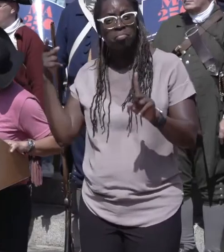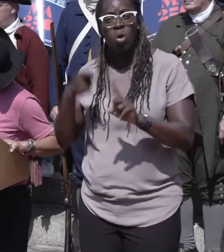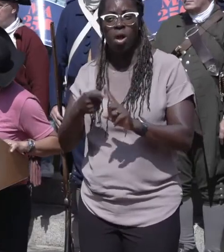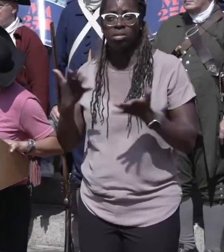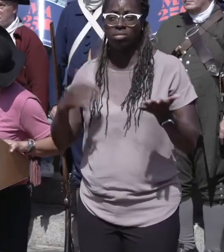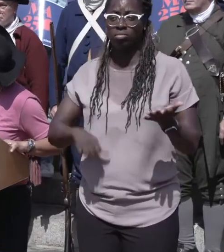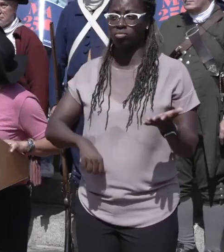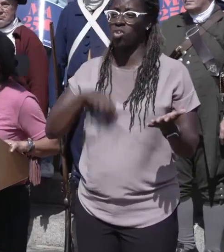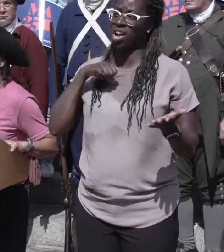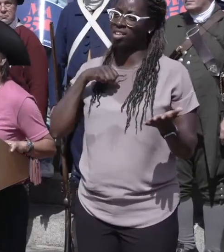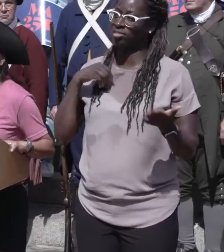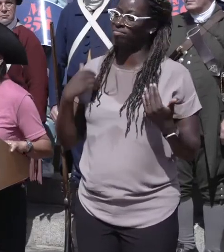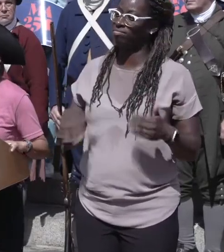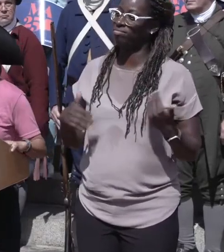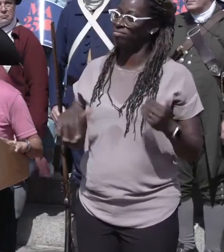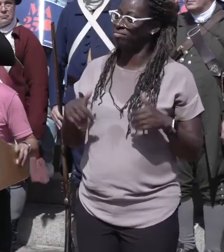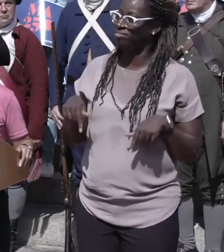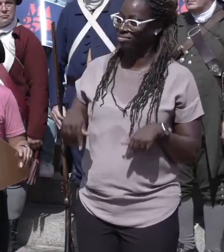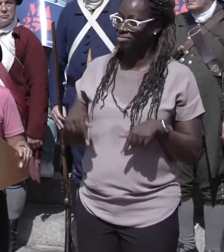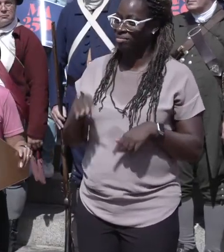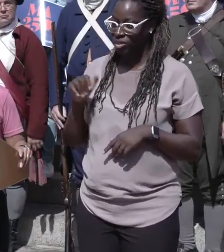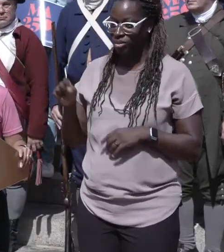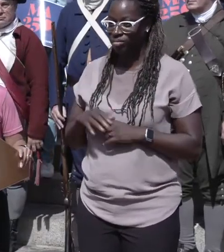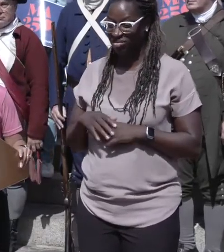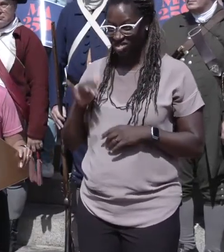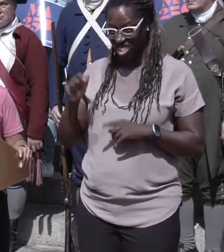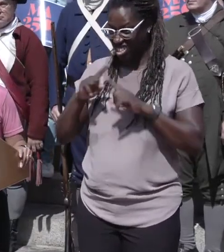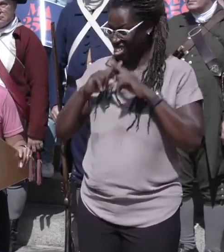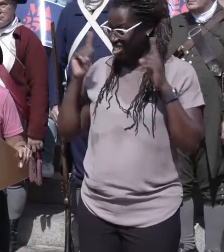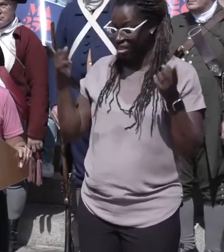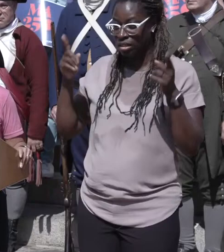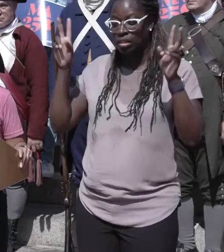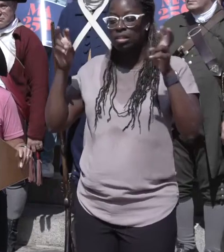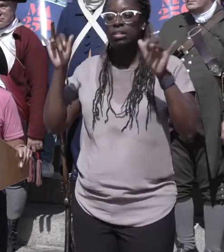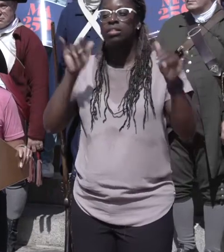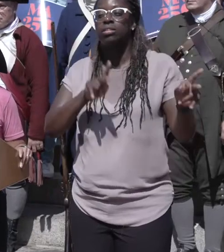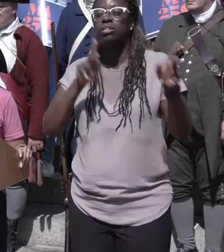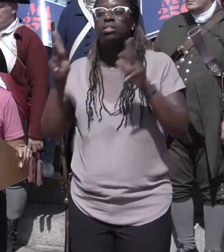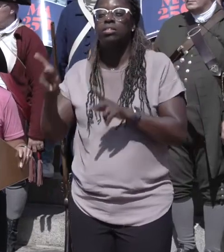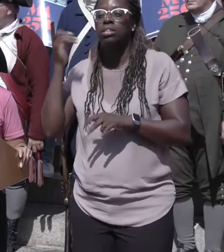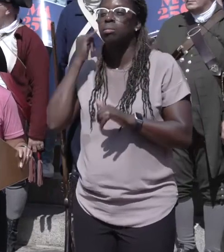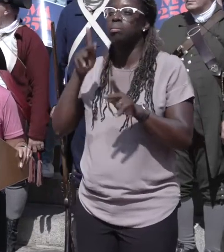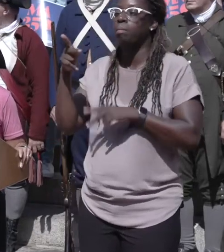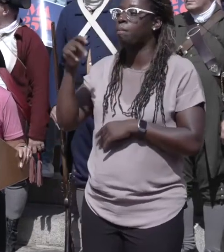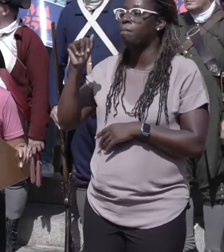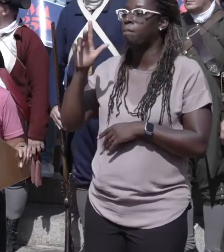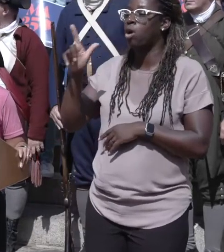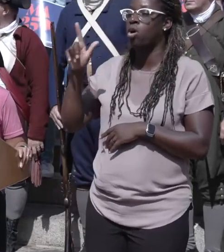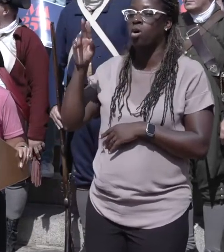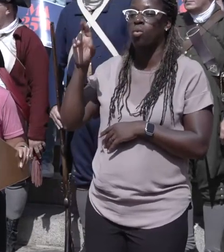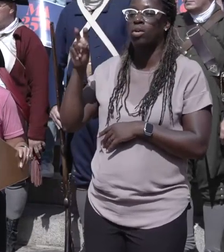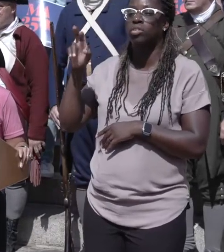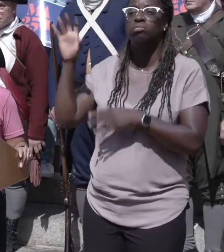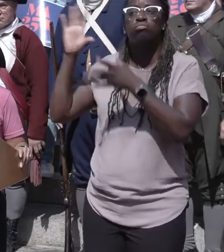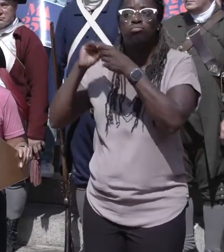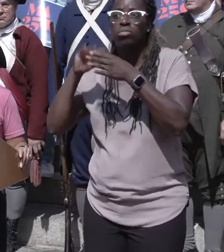of our time now are coming to tell us about what's coming. We have climate change.